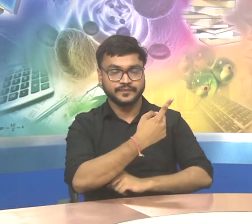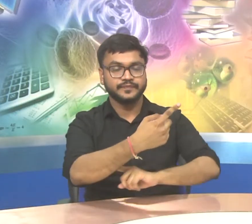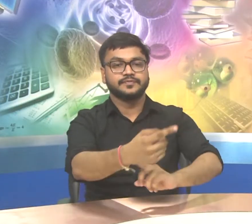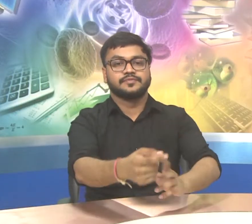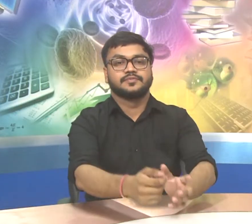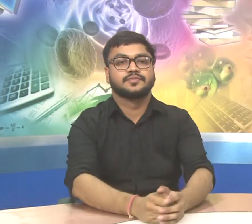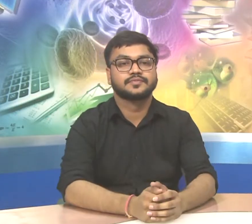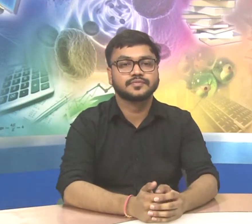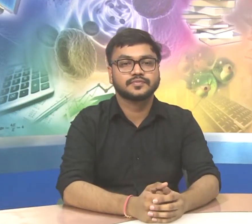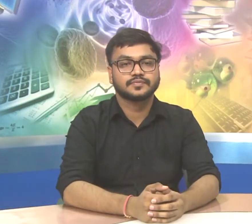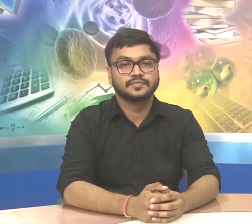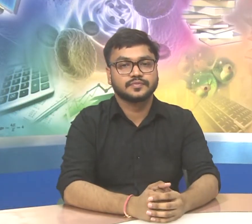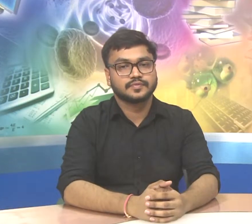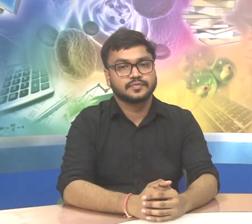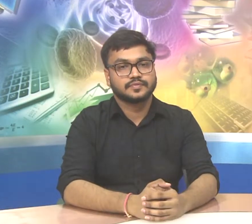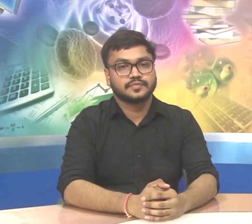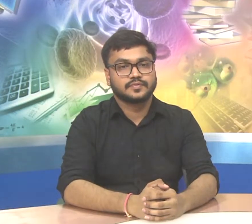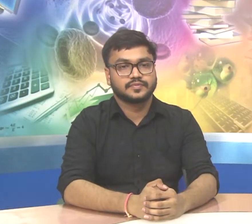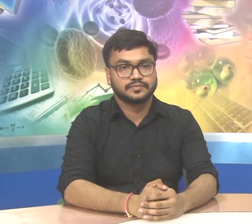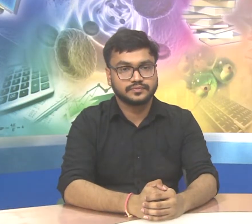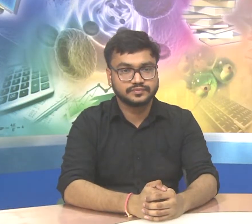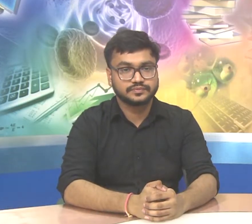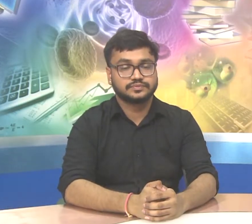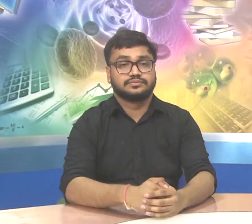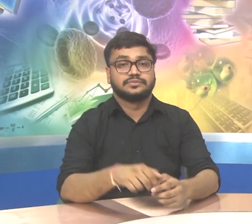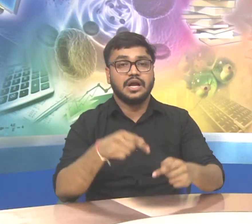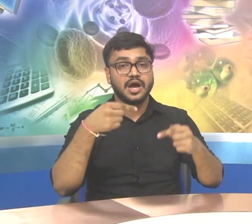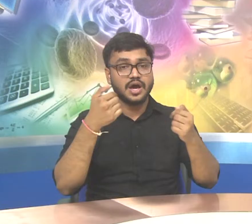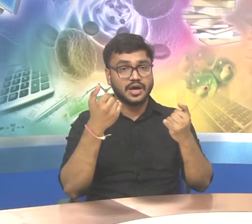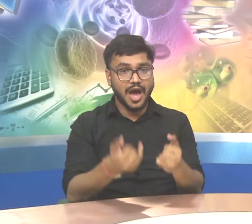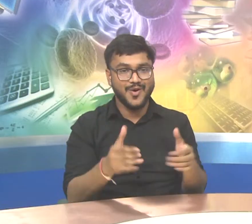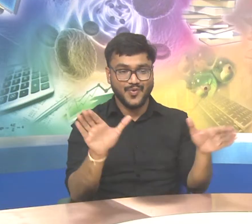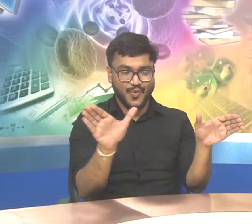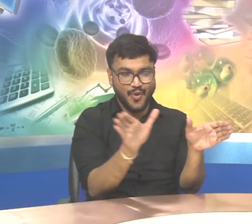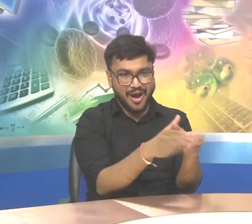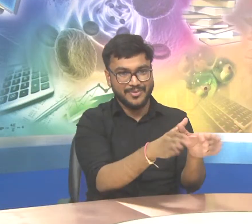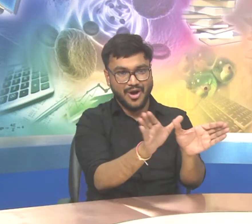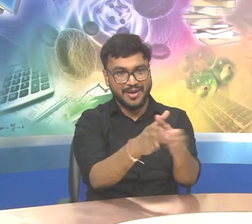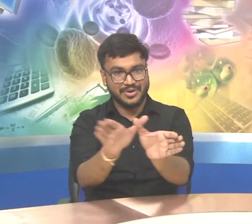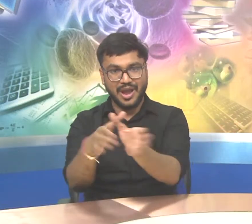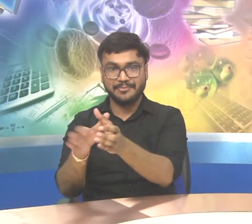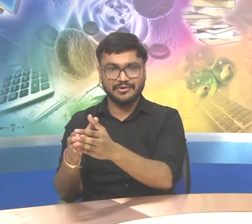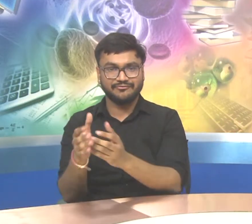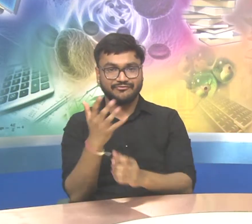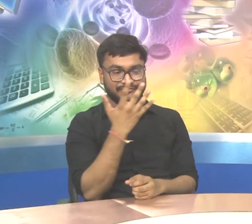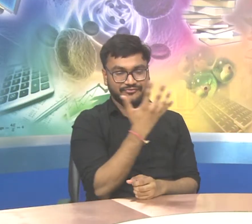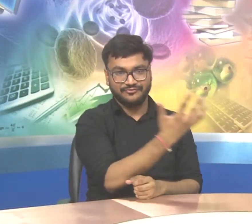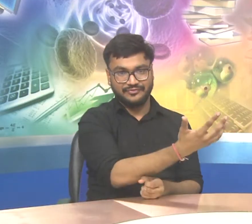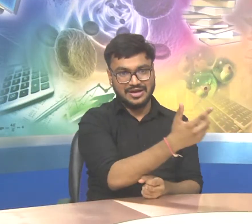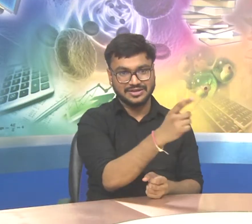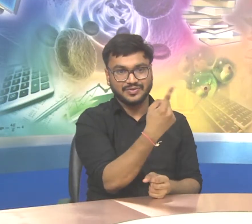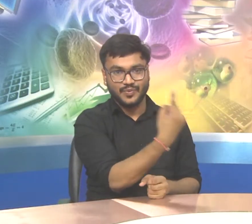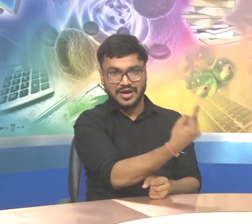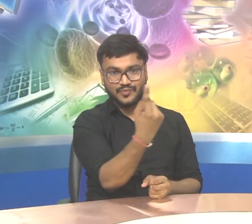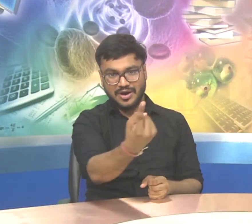Now form a group of 5